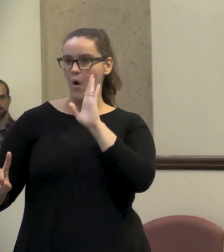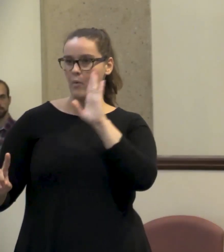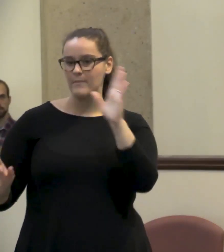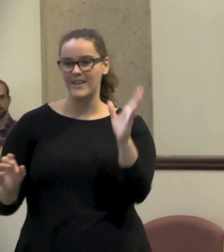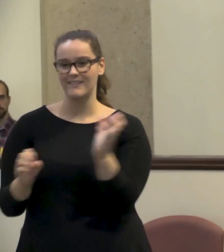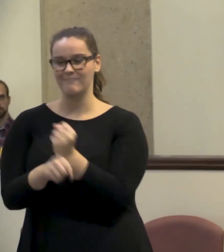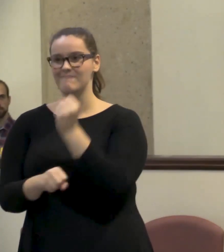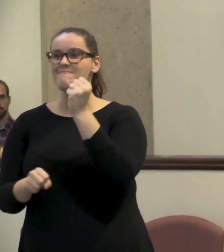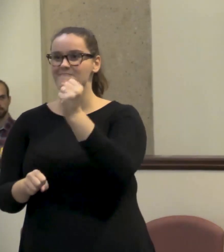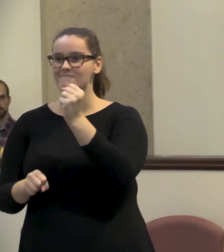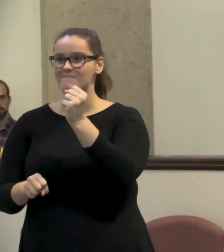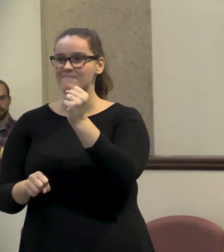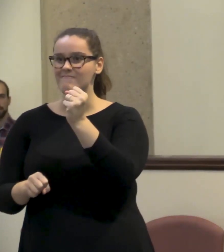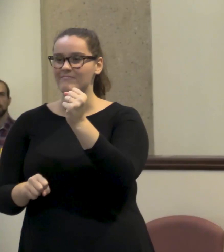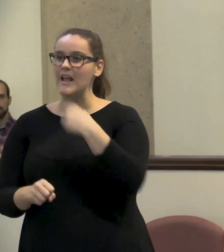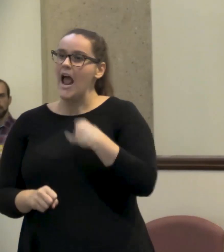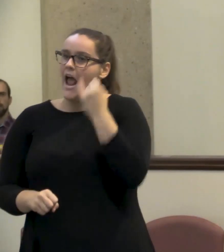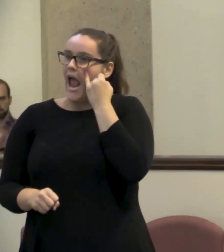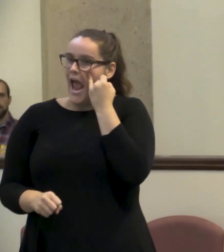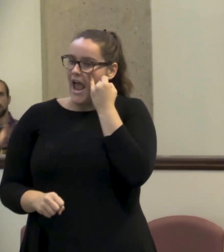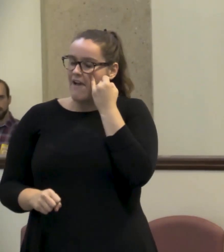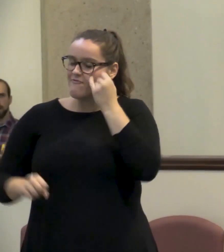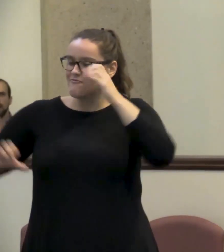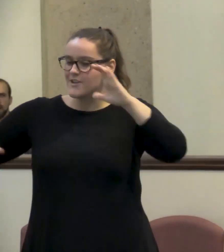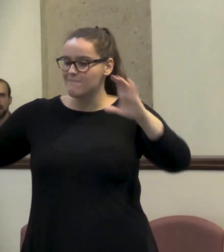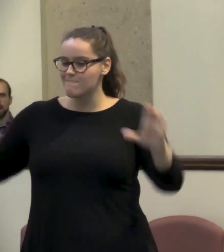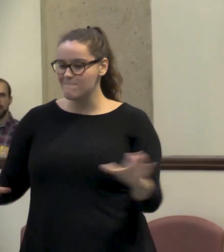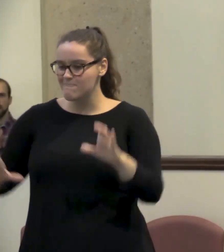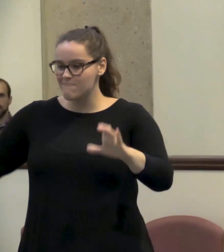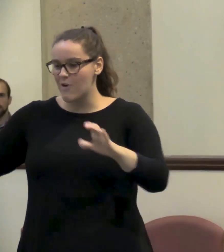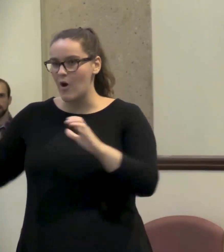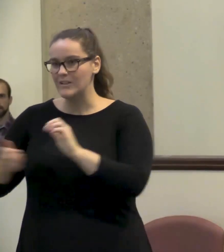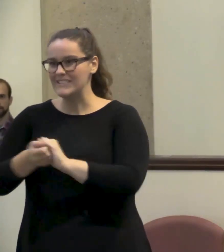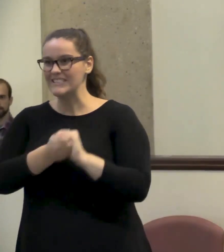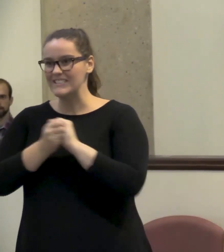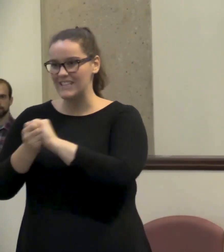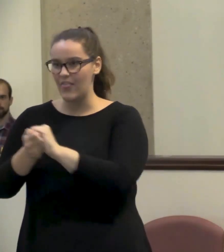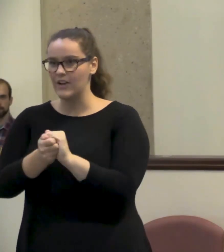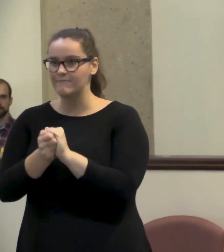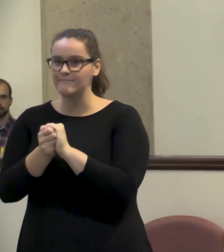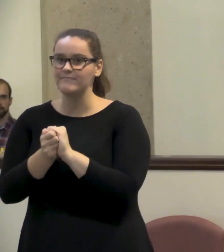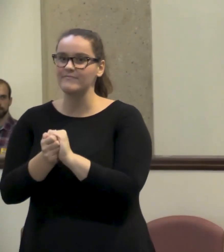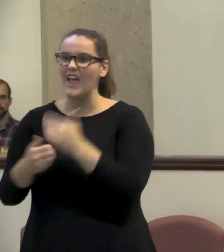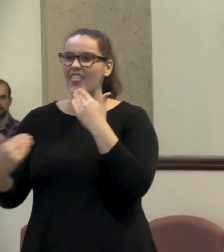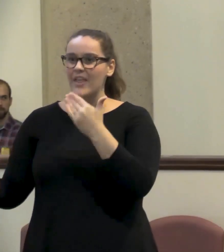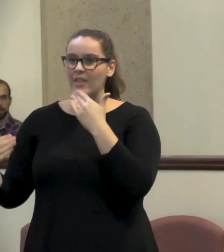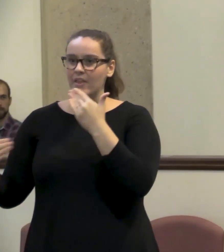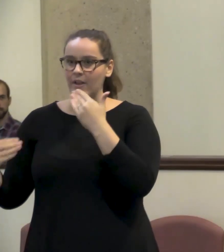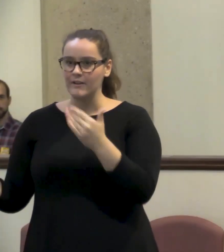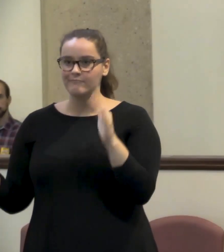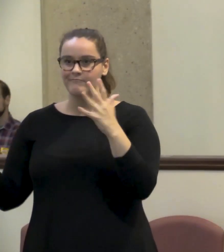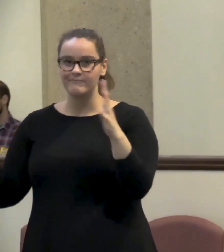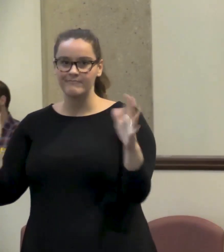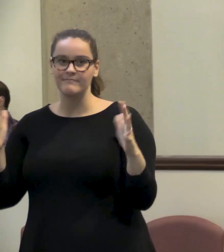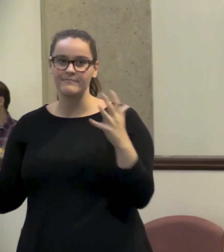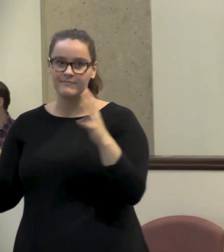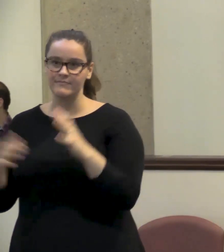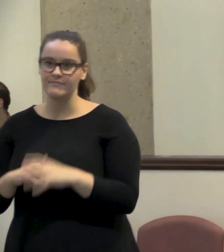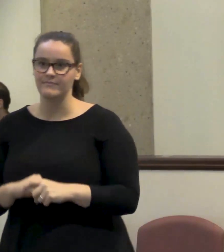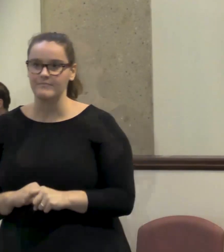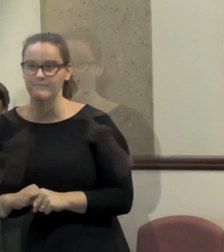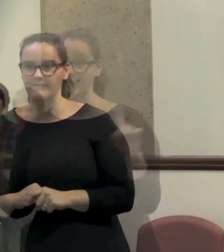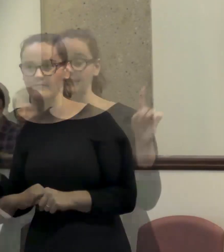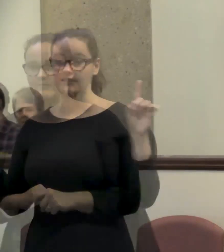climate change movement if we organize and we do our job. Thank you very much, and thank you for being here. I'll